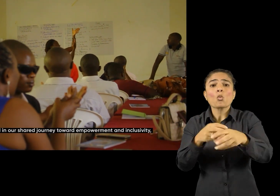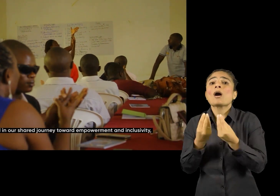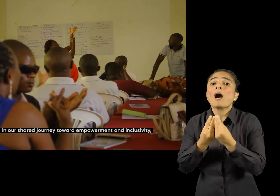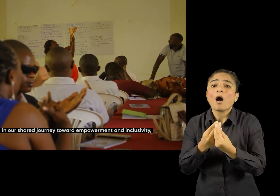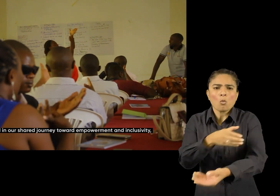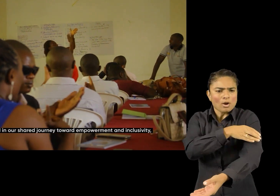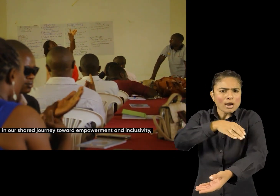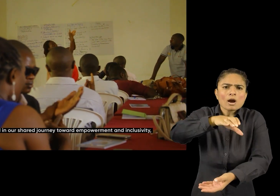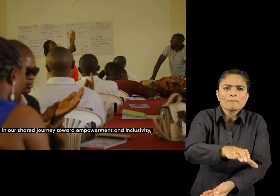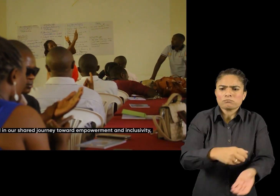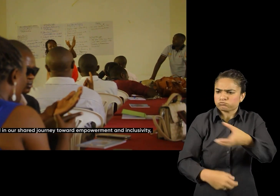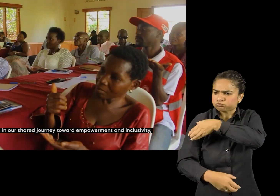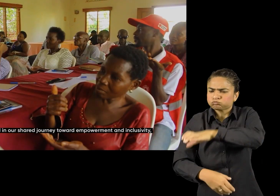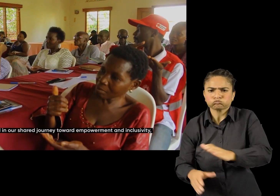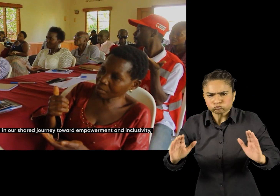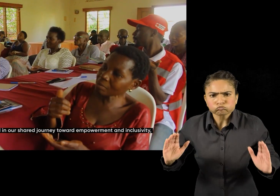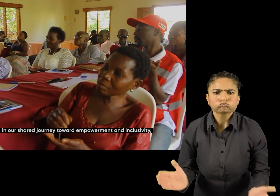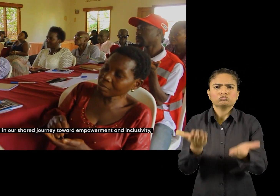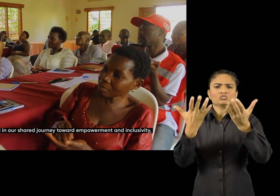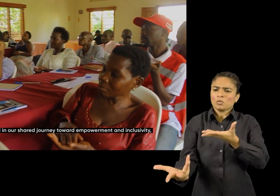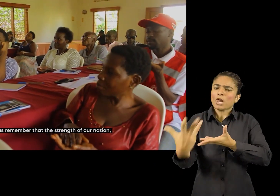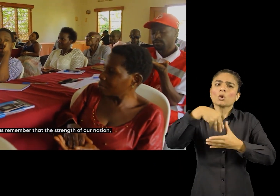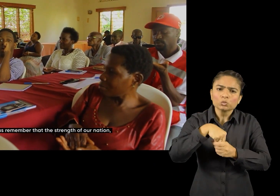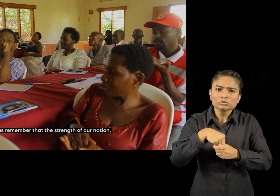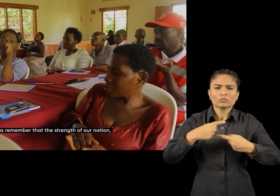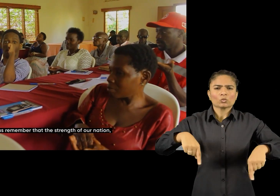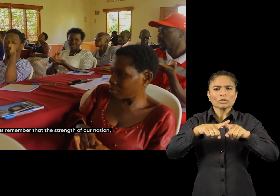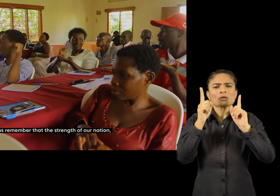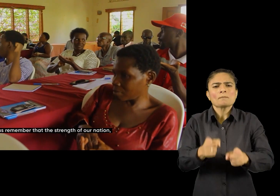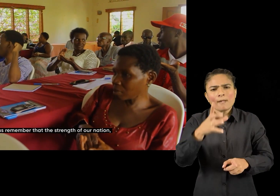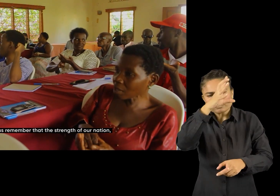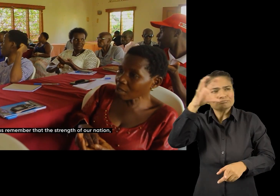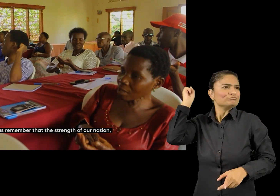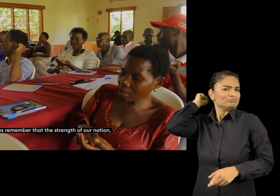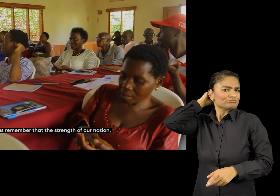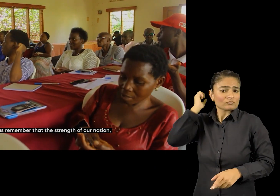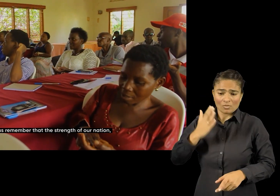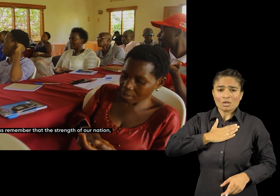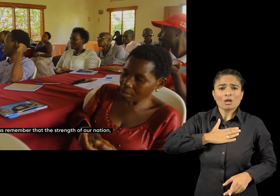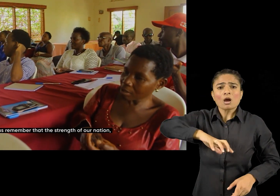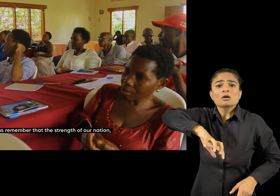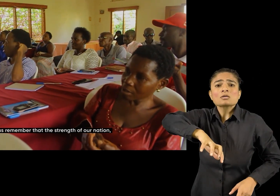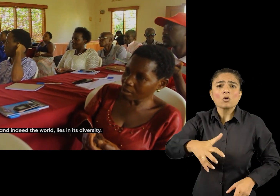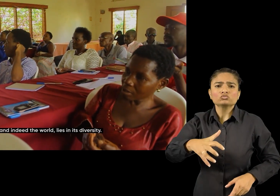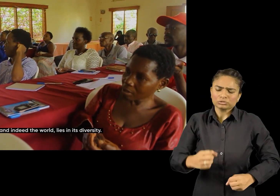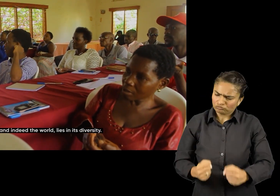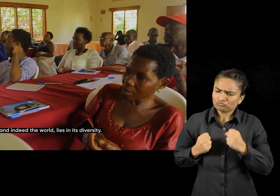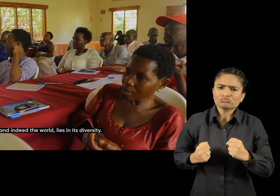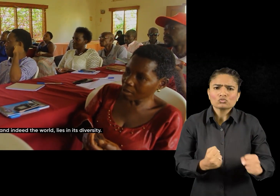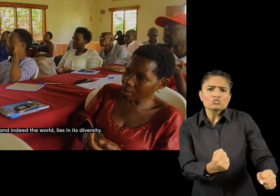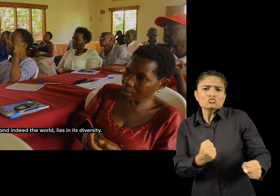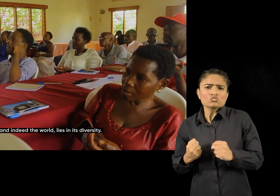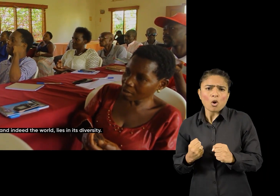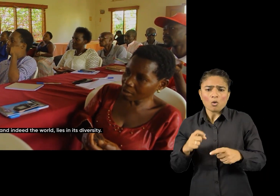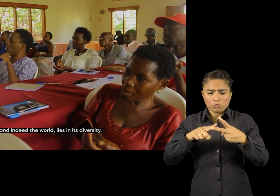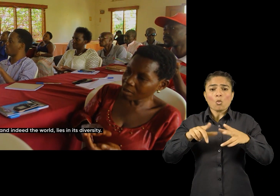journey towards empowerment and inclusivity, let us remember that the strength of our nation, and indeed the